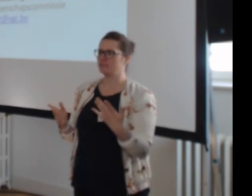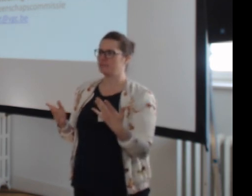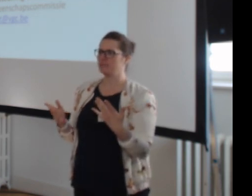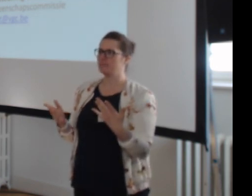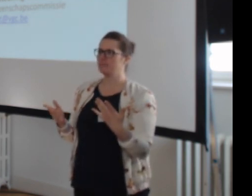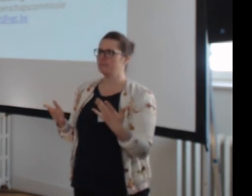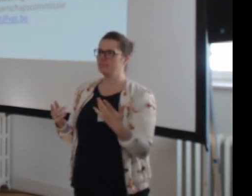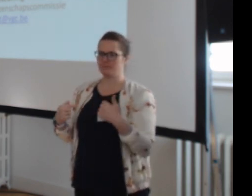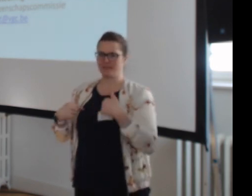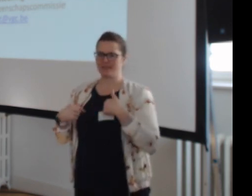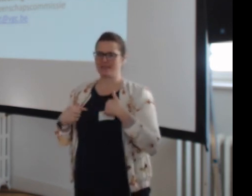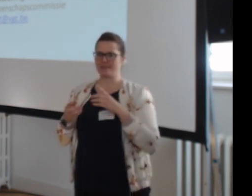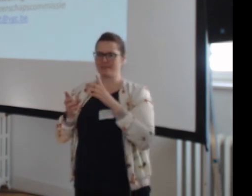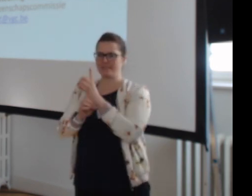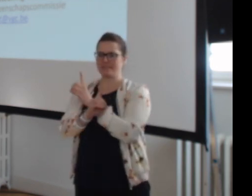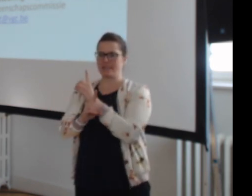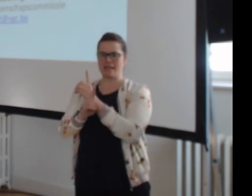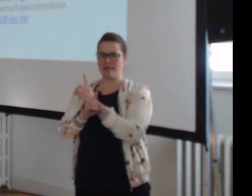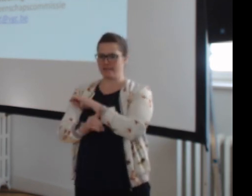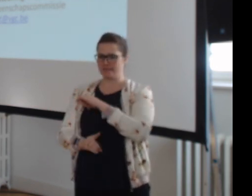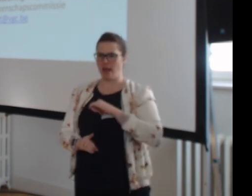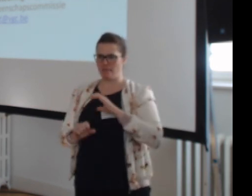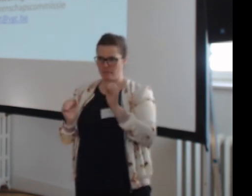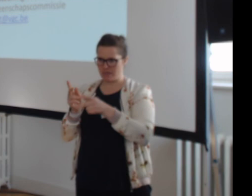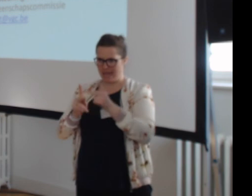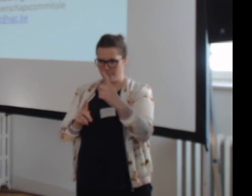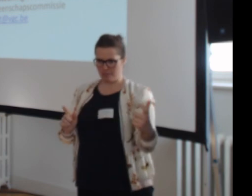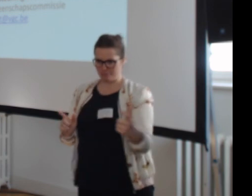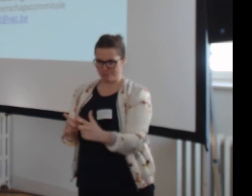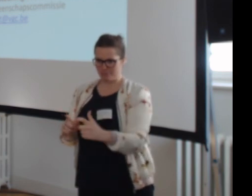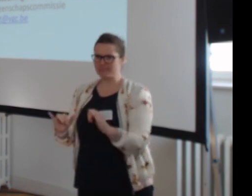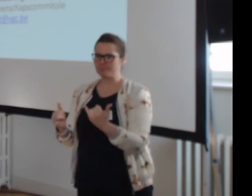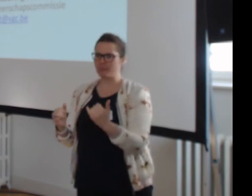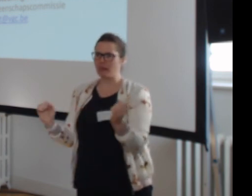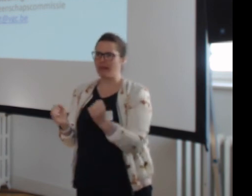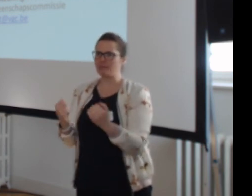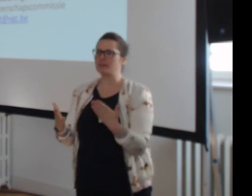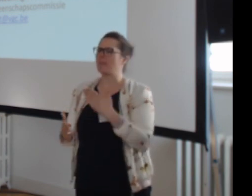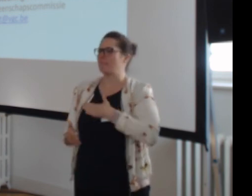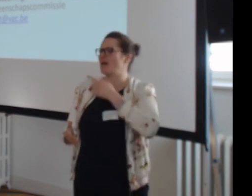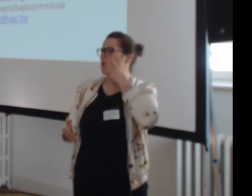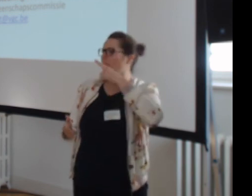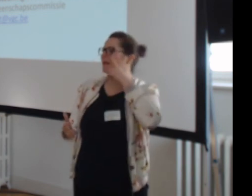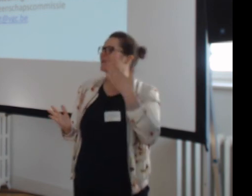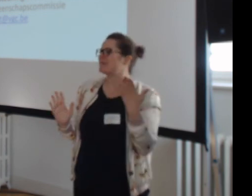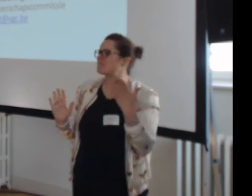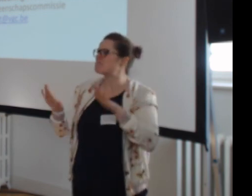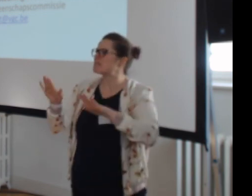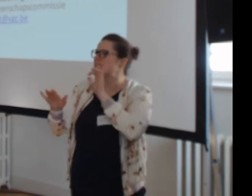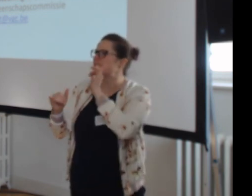I can't play it myself. So that's my remark. It's not for everybody.